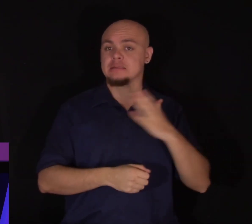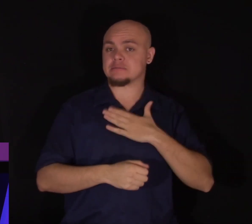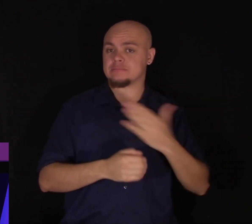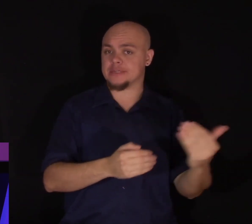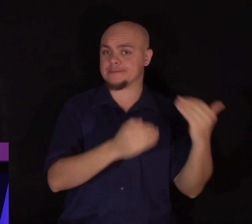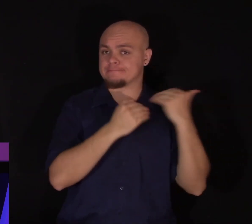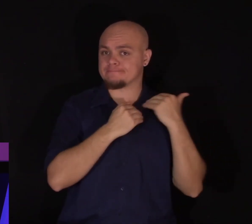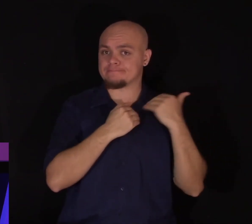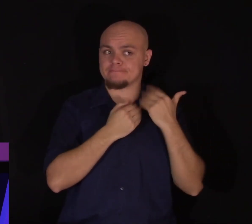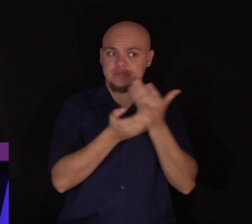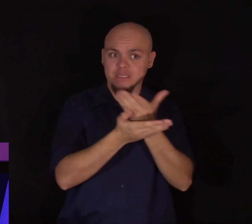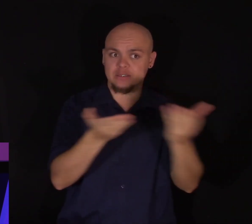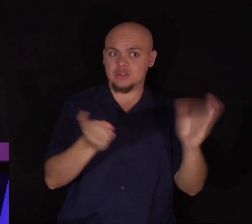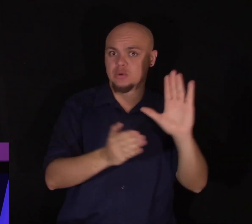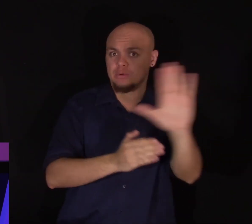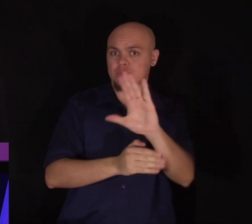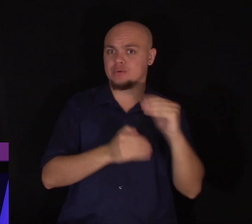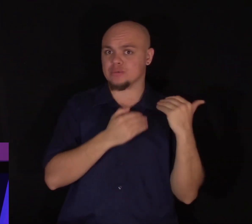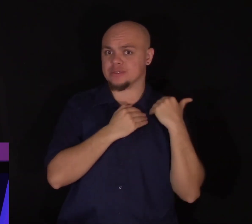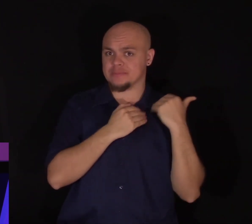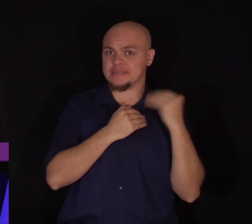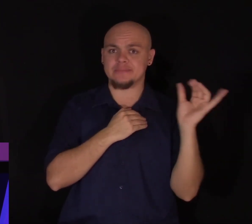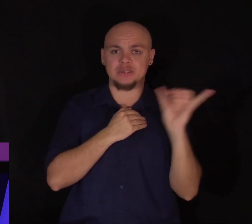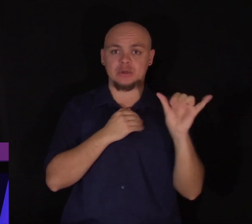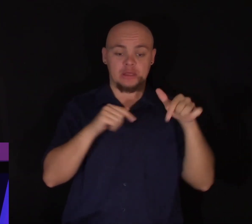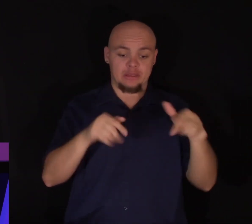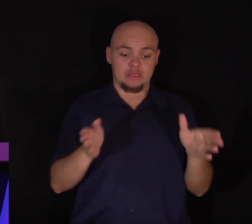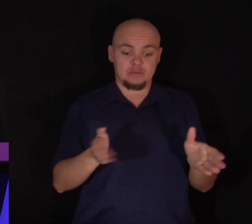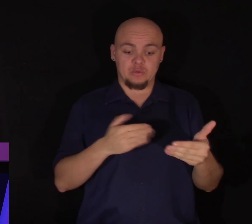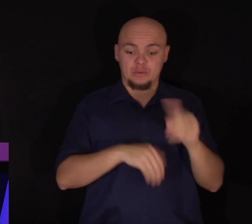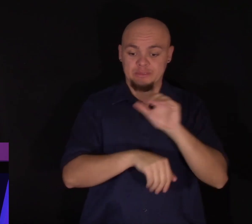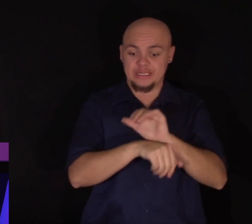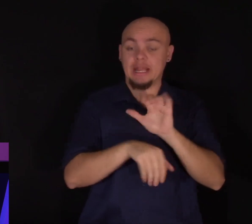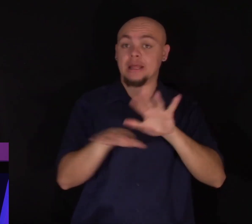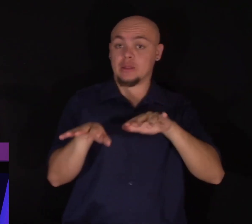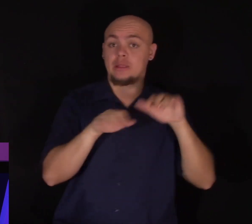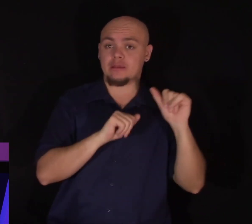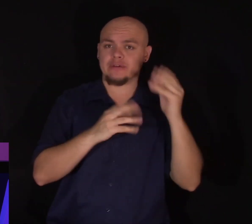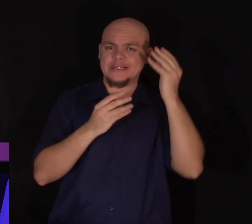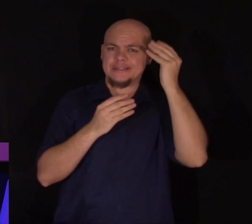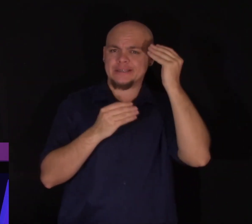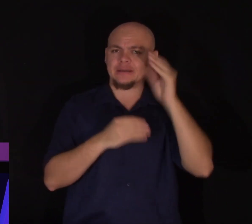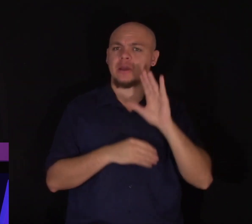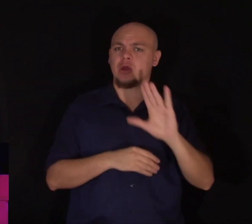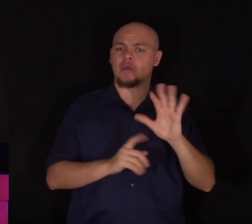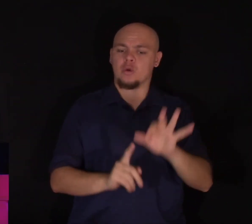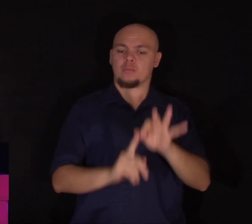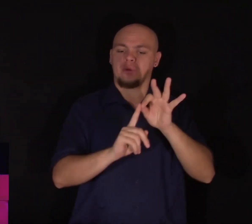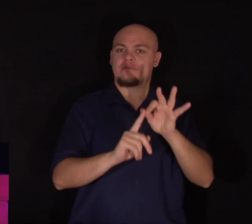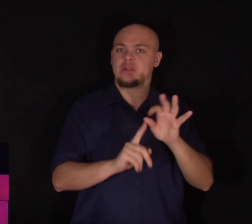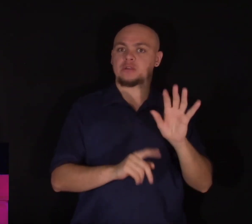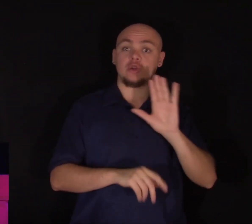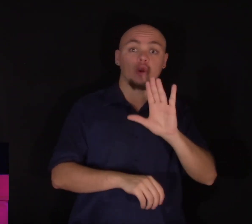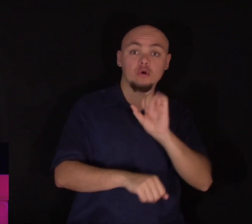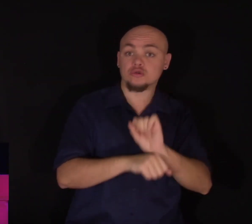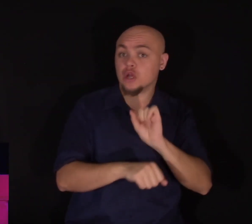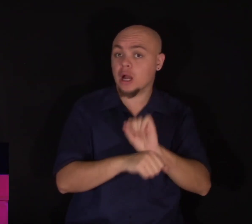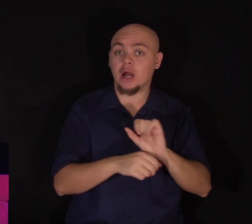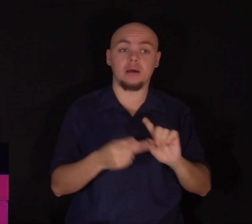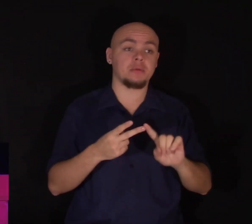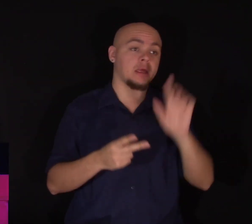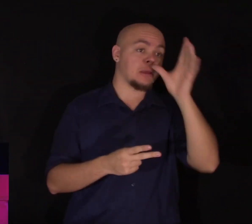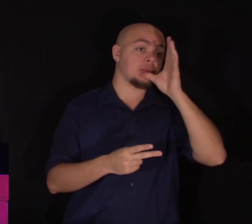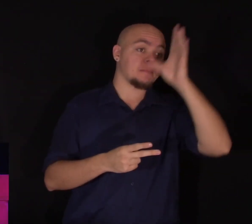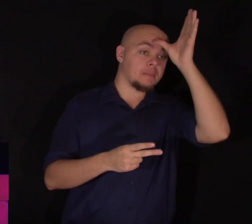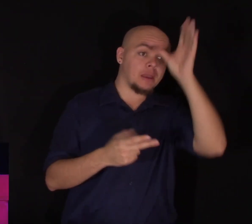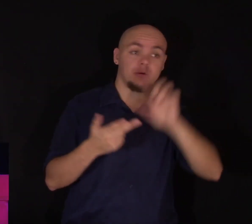on all of you. So when you leave this room tonight, have a think about where you hold privilege. It might be in your job, as a parent, as a